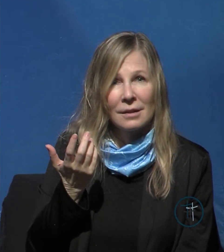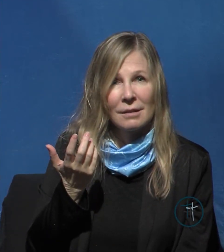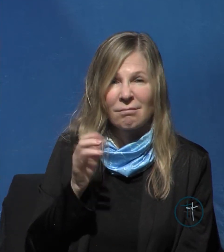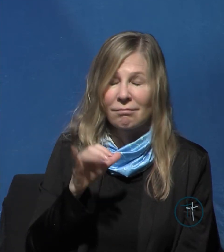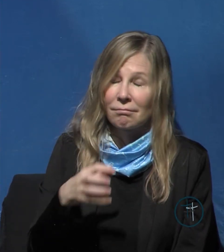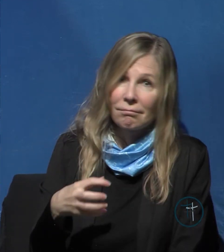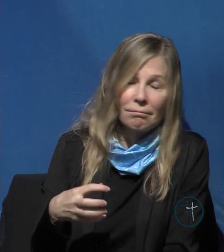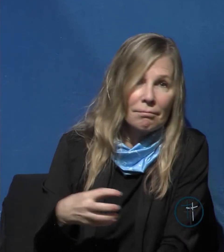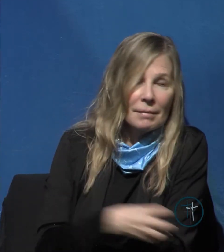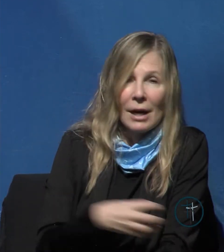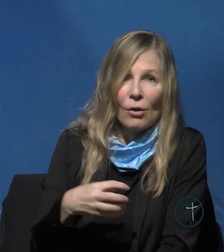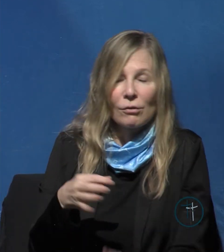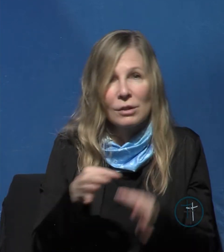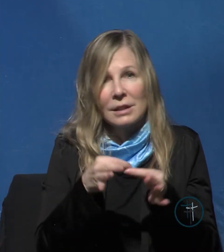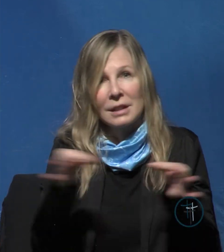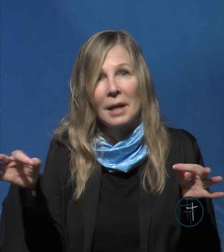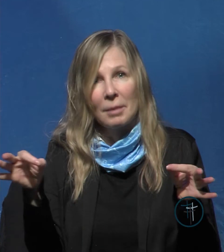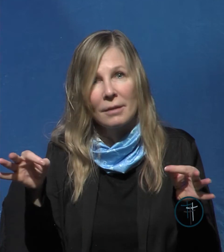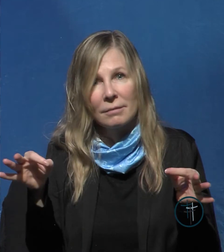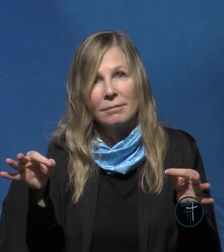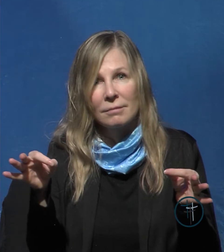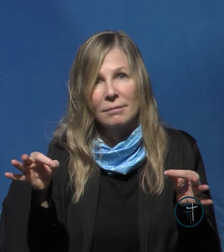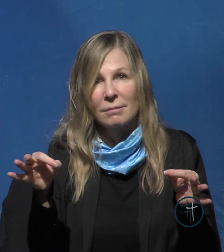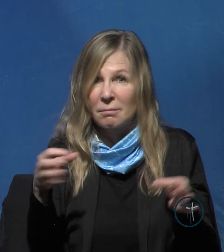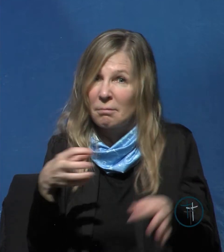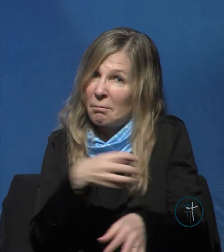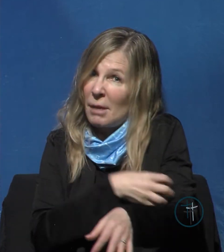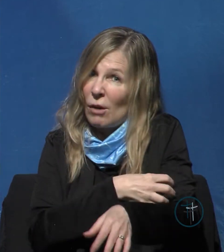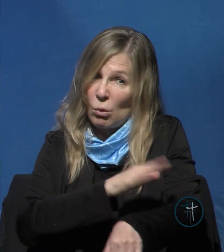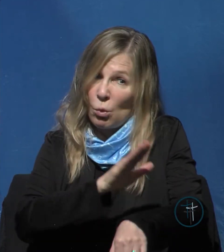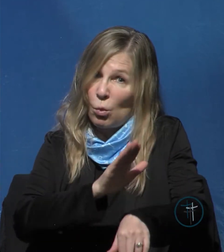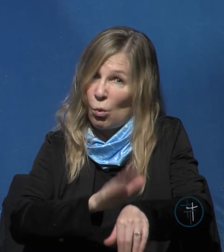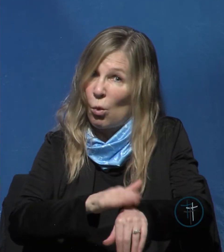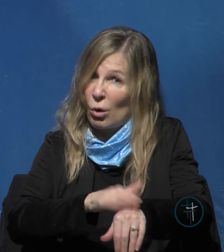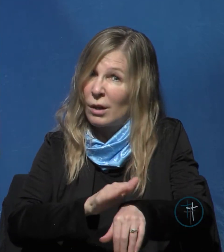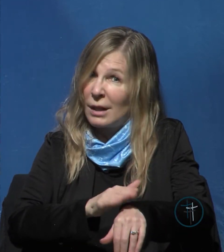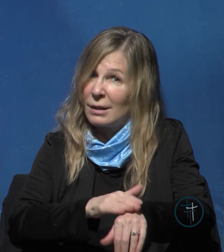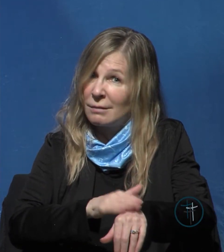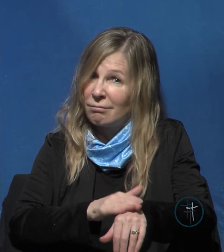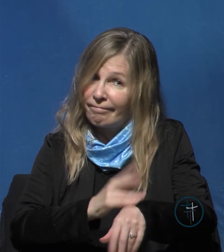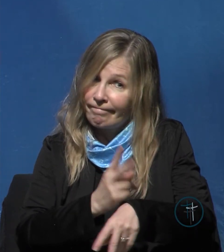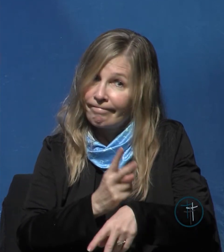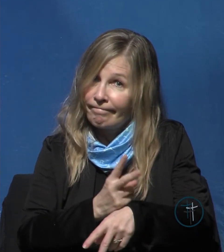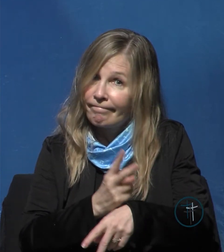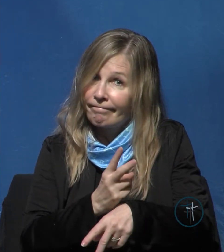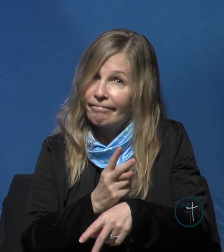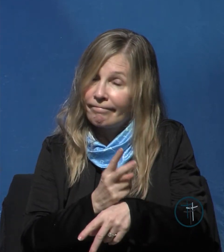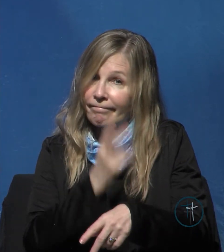That's a powerful statement. It's a powerful warning. It's a powerful caution.